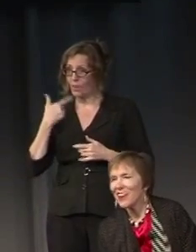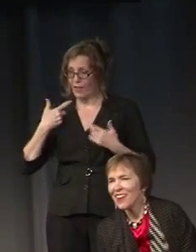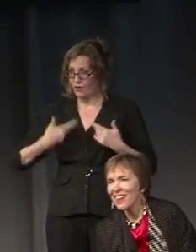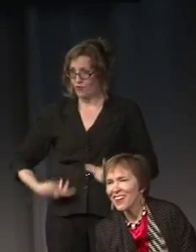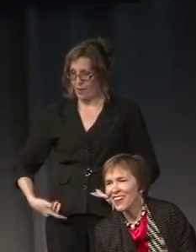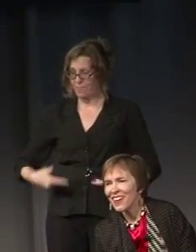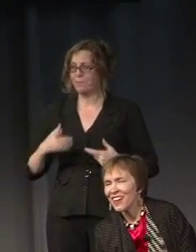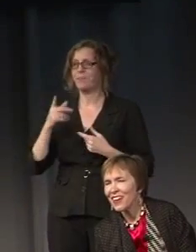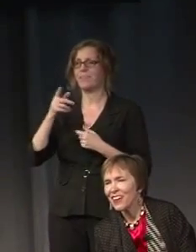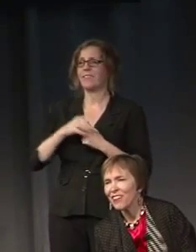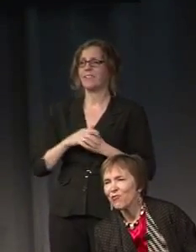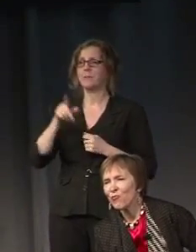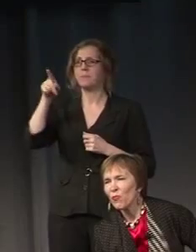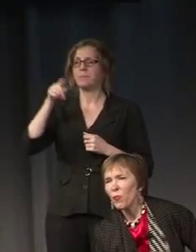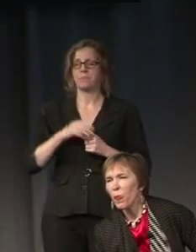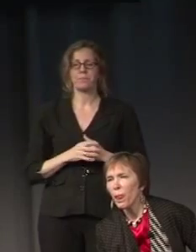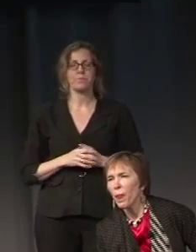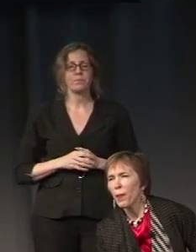My question is for,